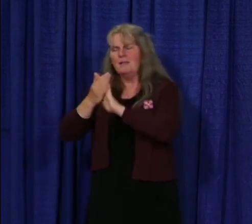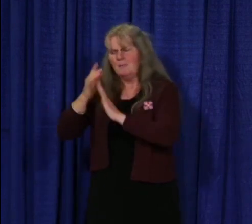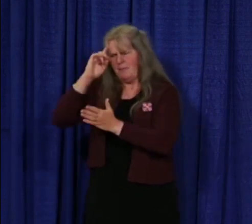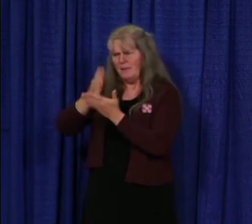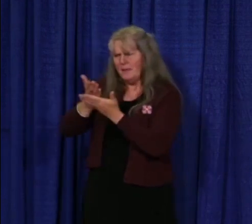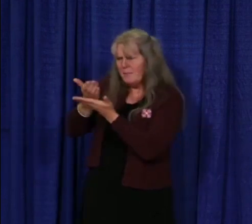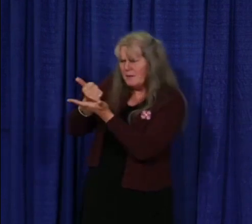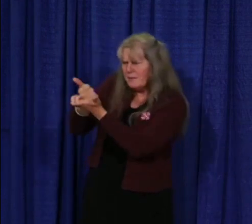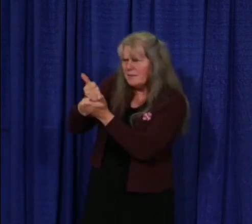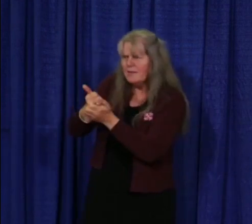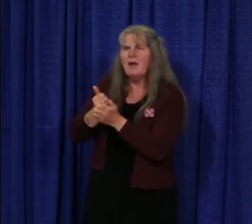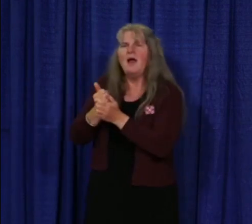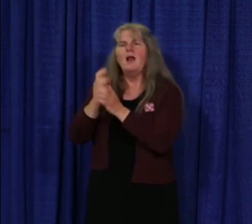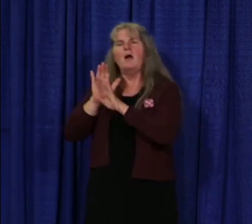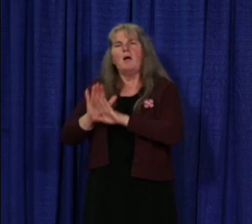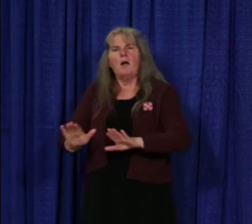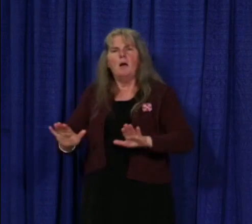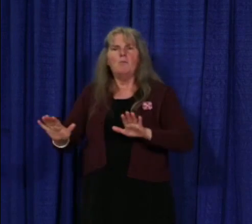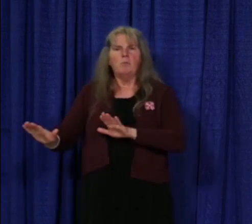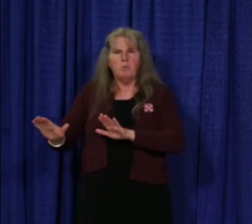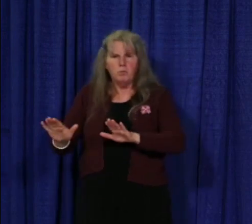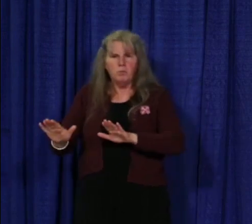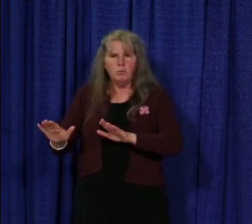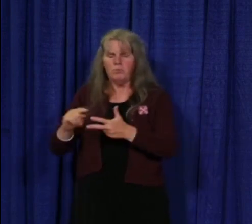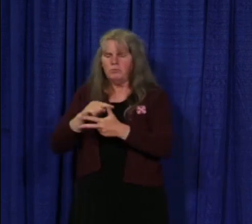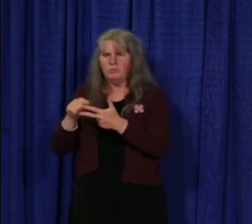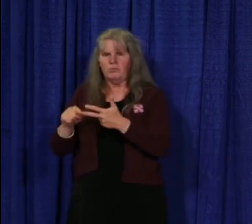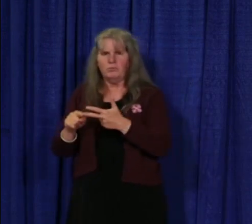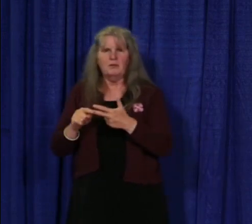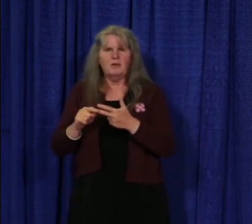community-minded, and calm. Let's look out for